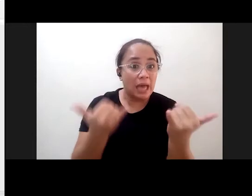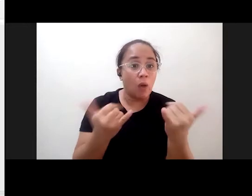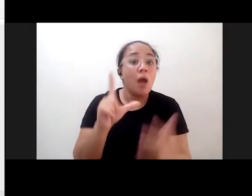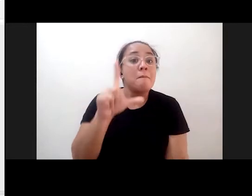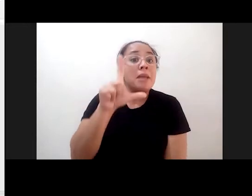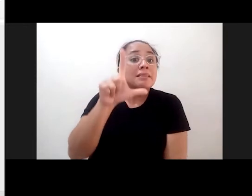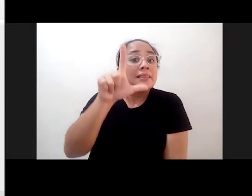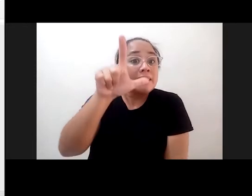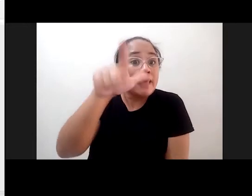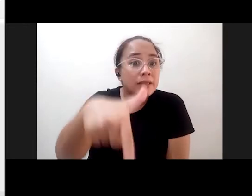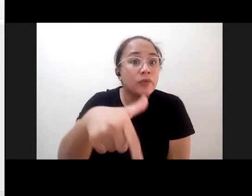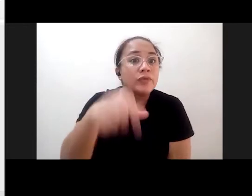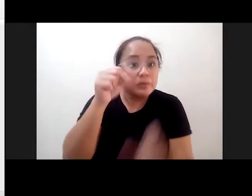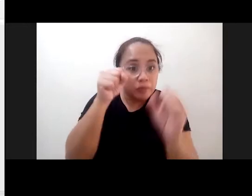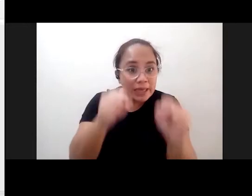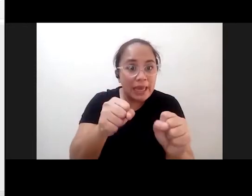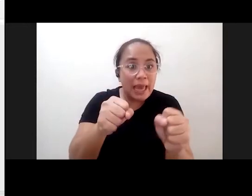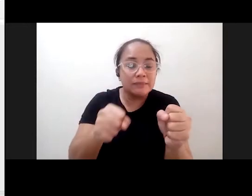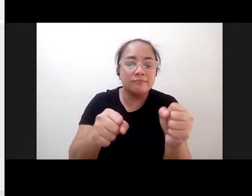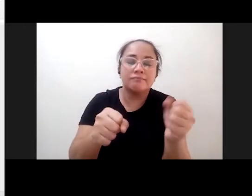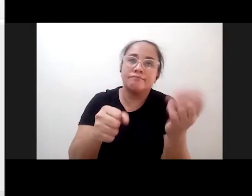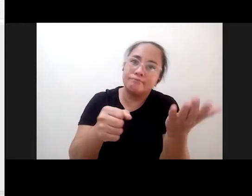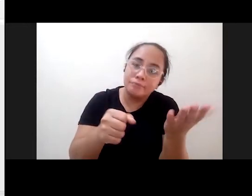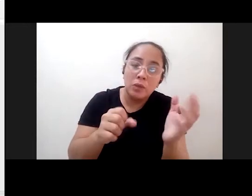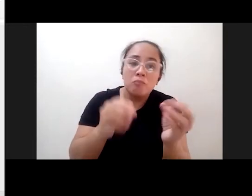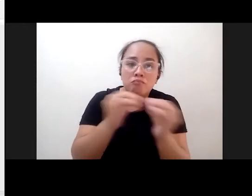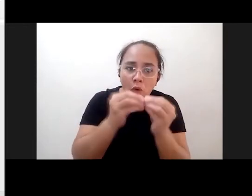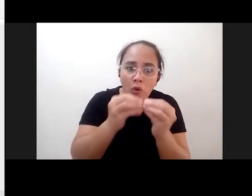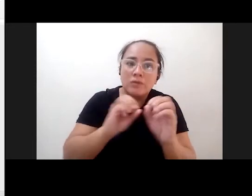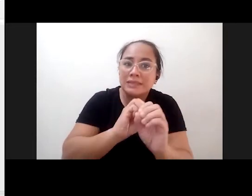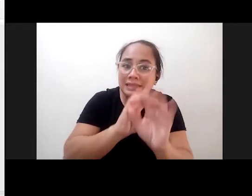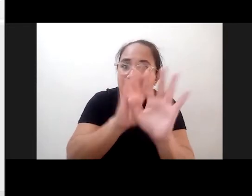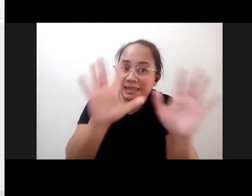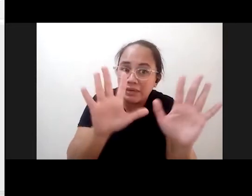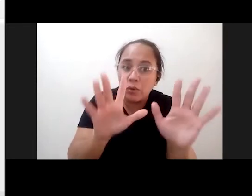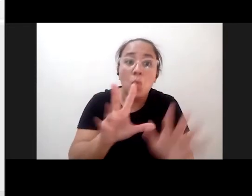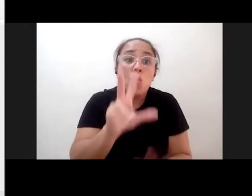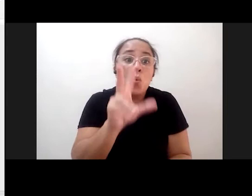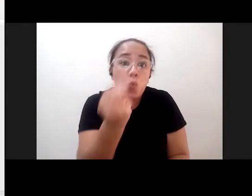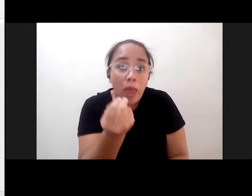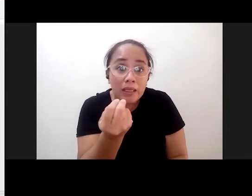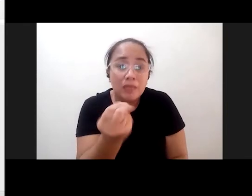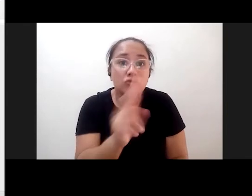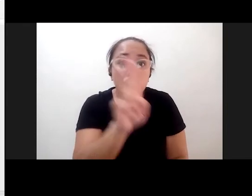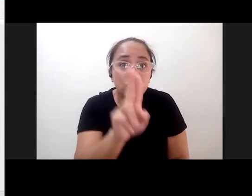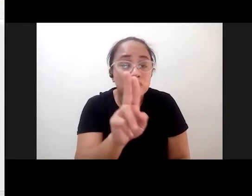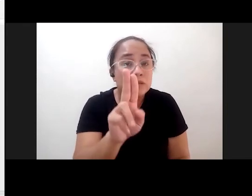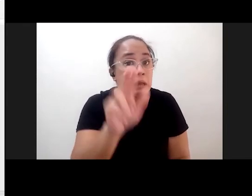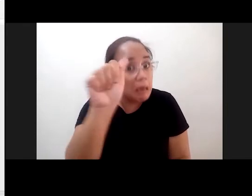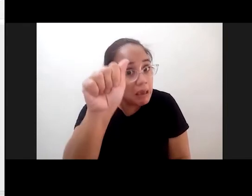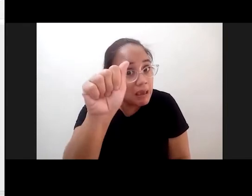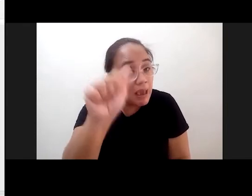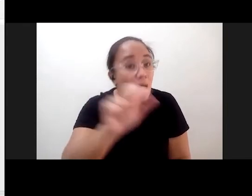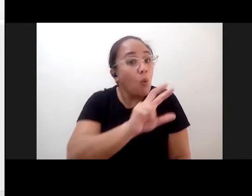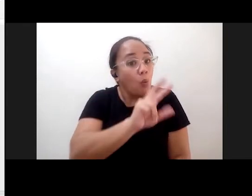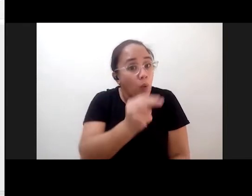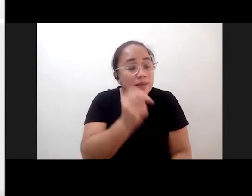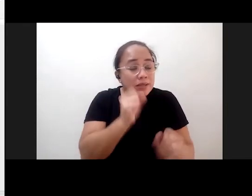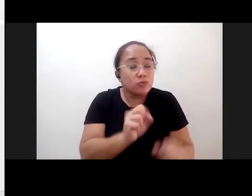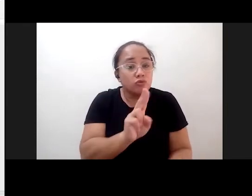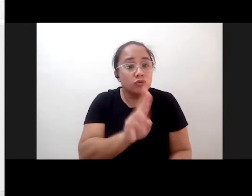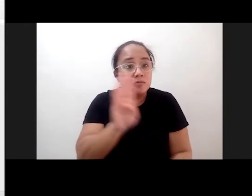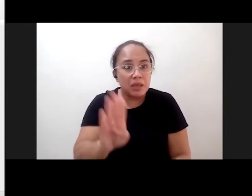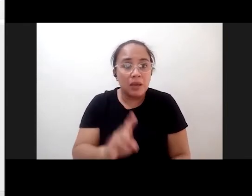can try to clarify when you use A and when you use B, because you can't use A and B under